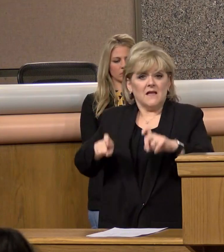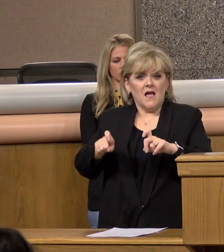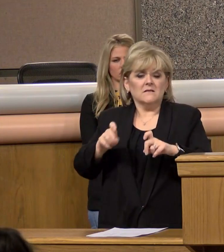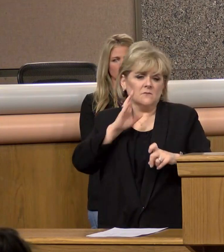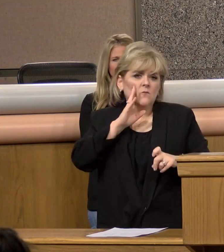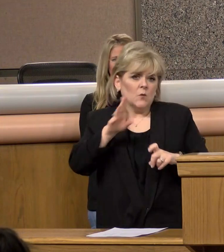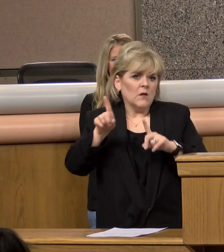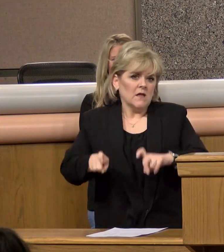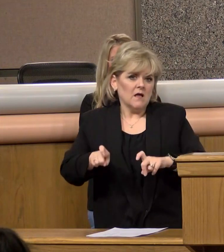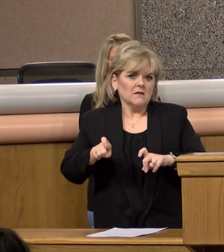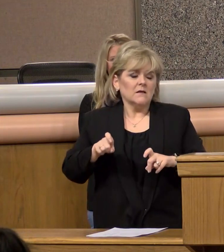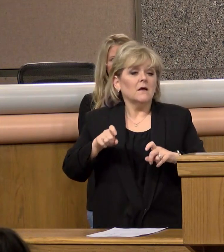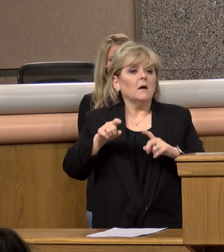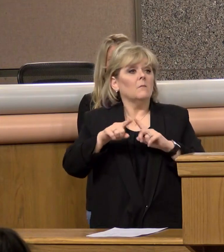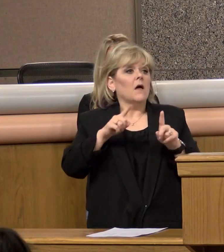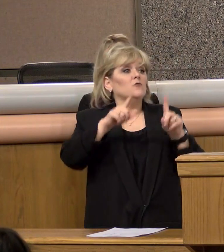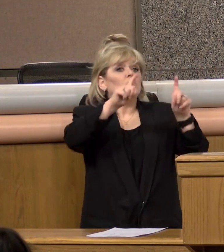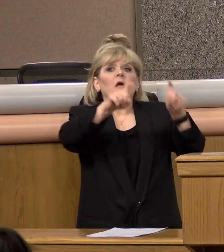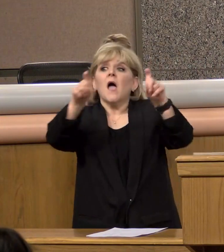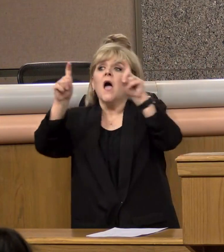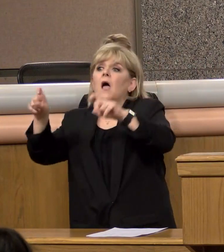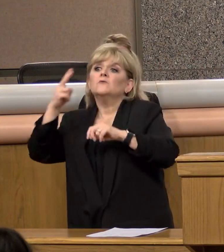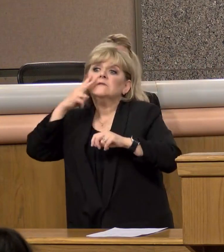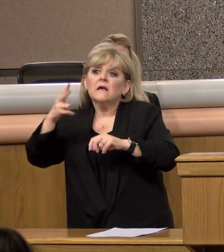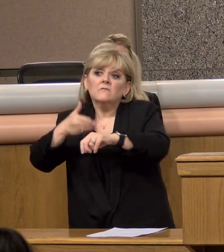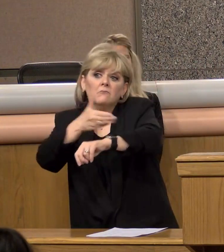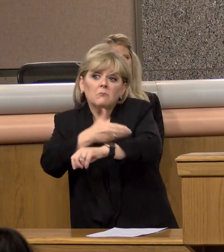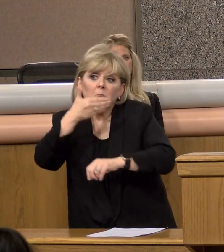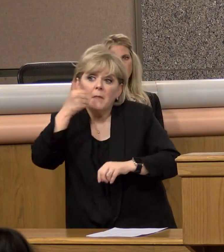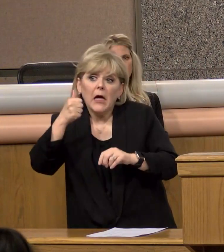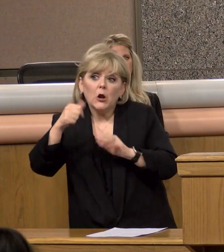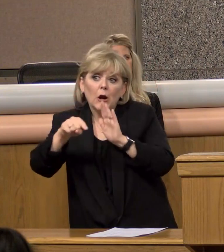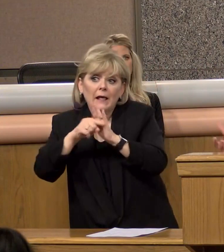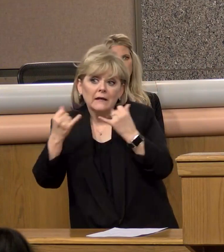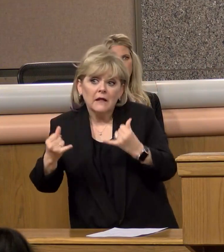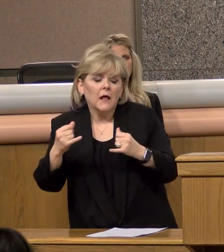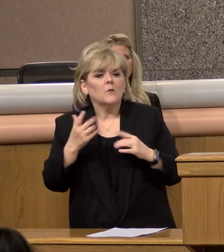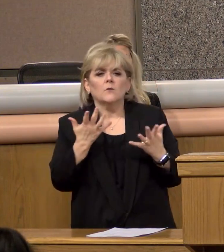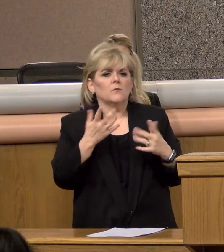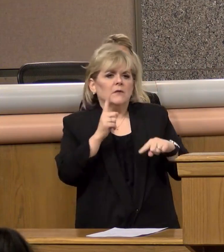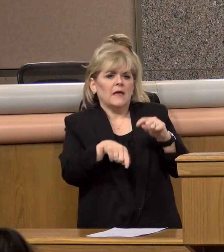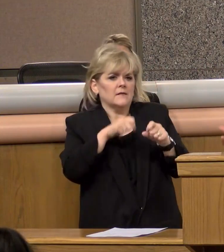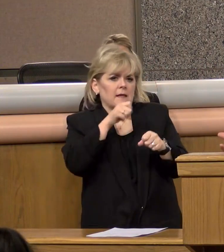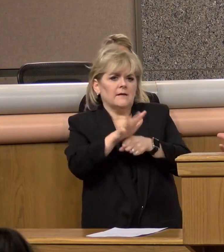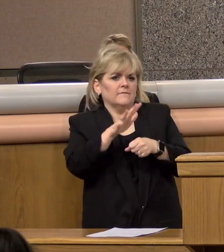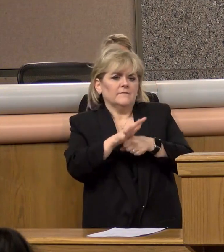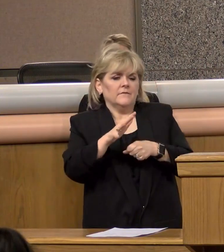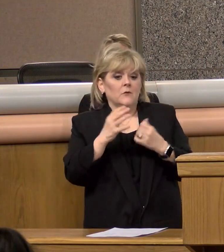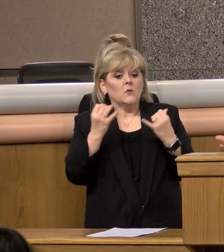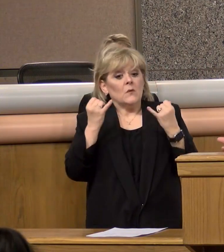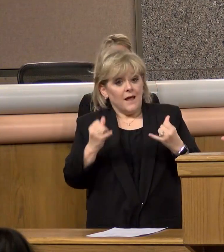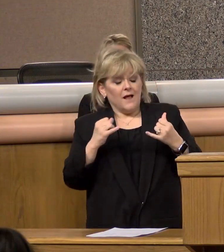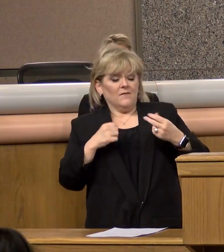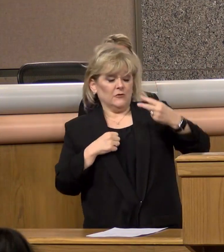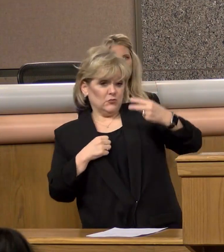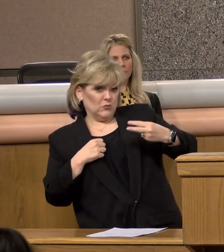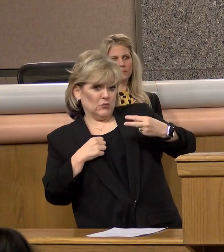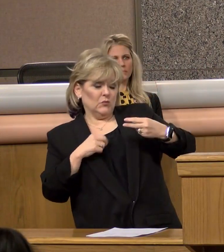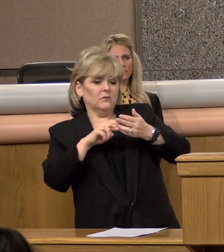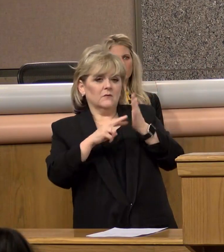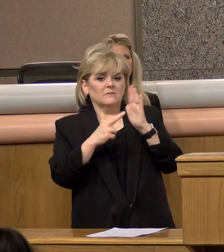they have a negative test to see if they're better. Okay? So because we are community spread, we're considering this community spread now,